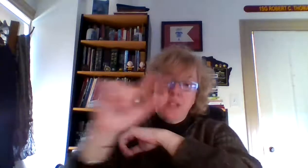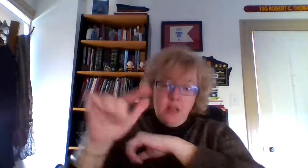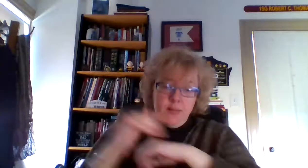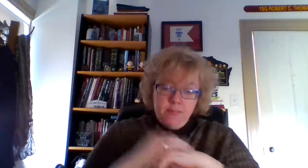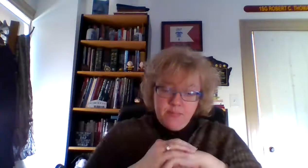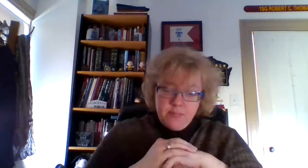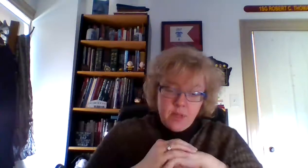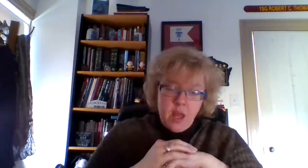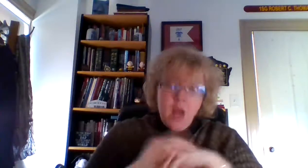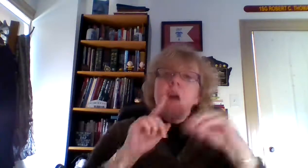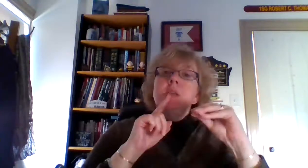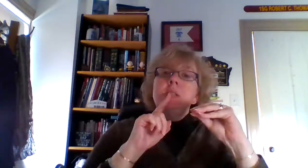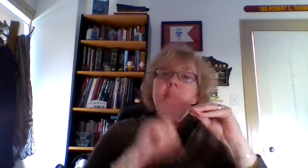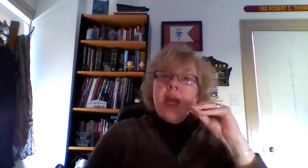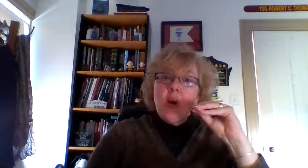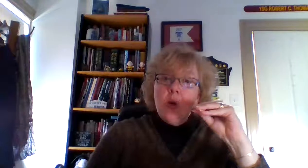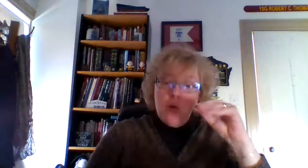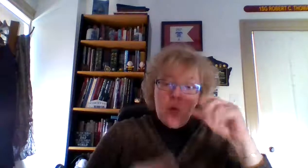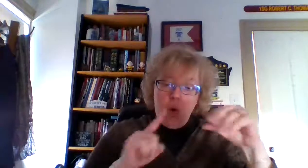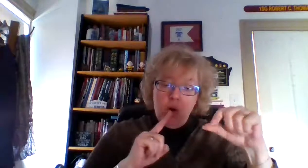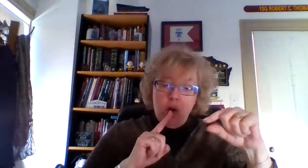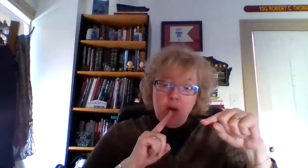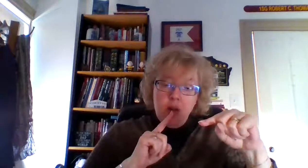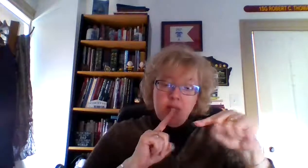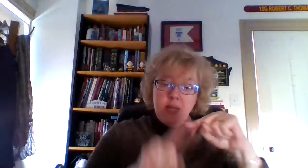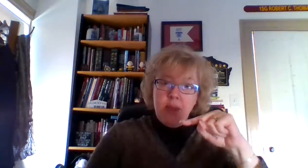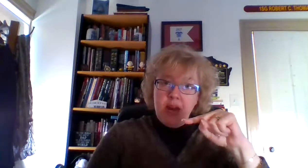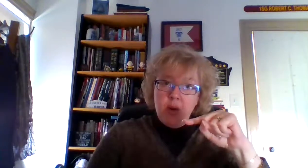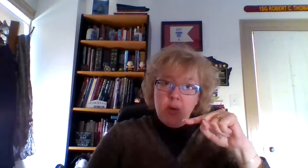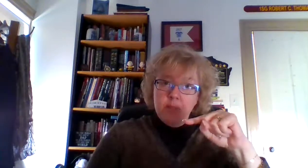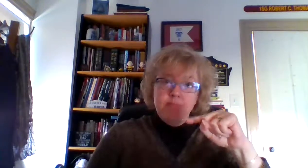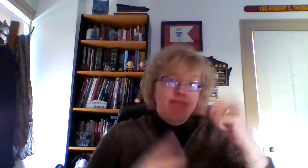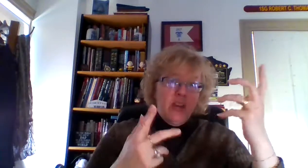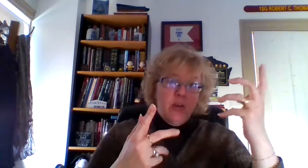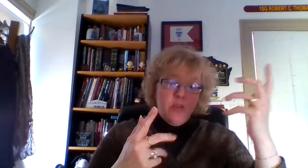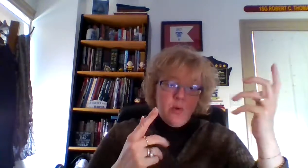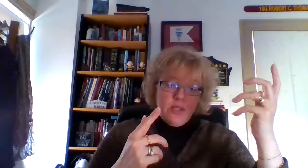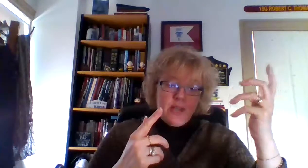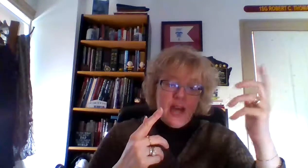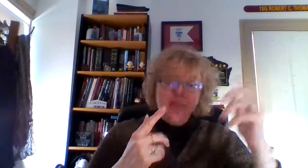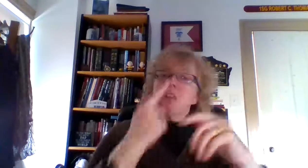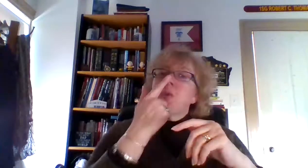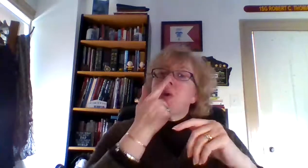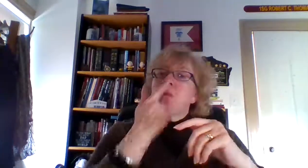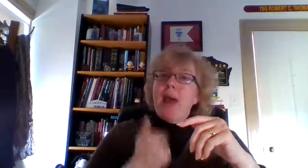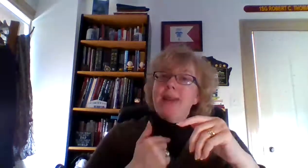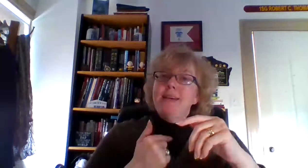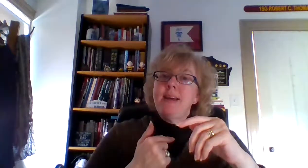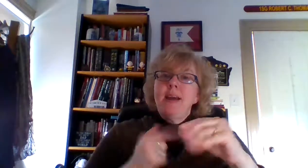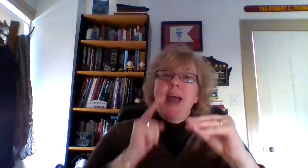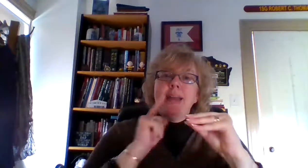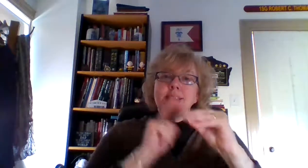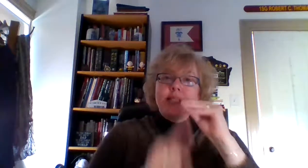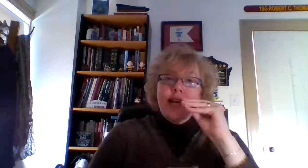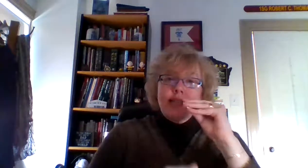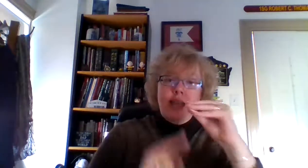pretzel. Tomato or tomato. Either, so it's kind of like doing red and slicing. And